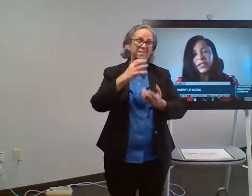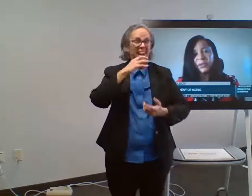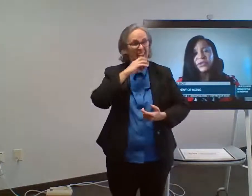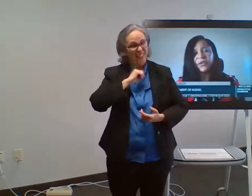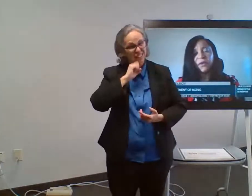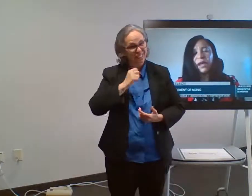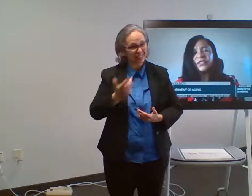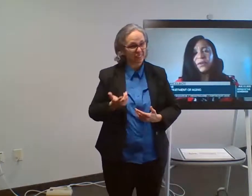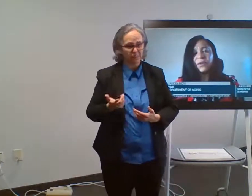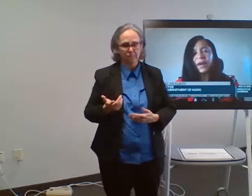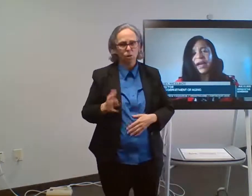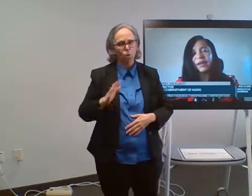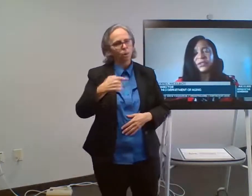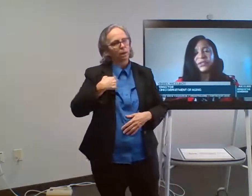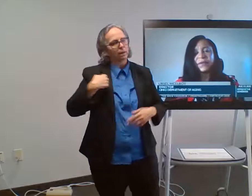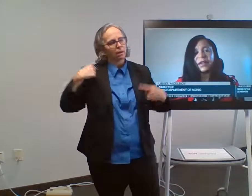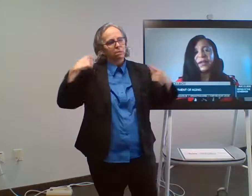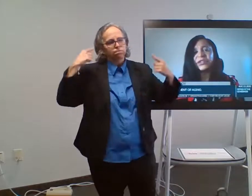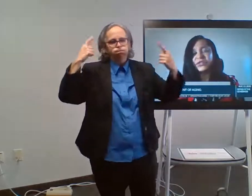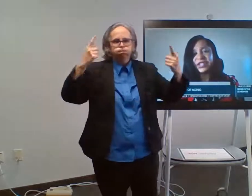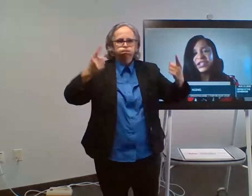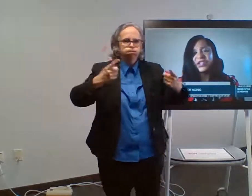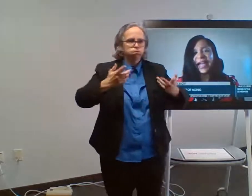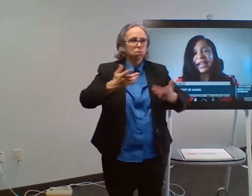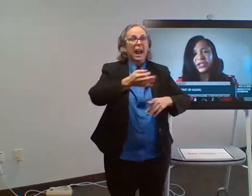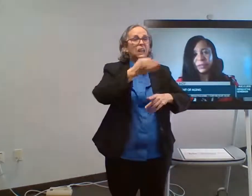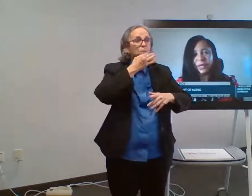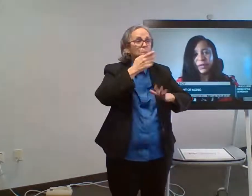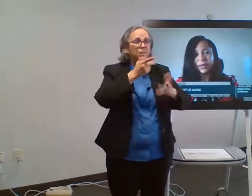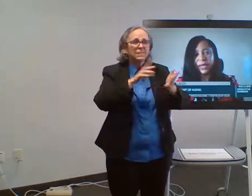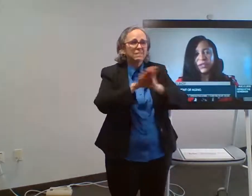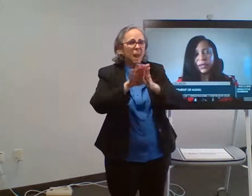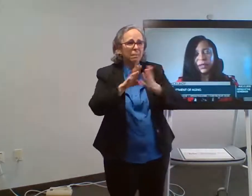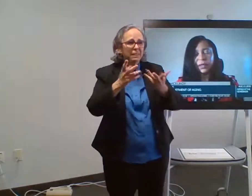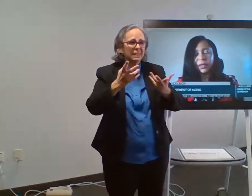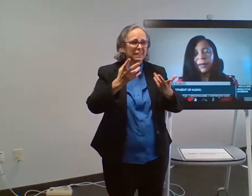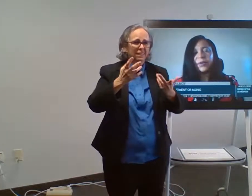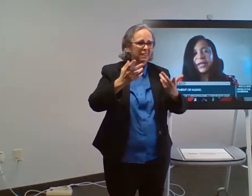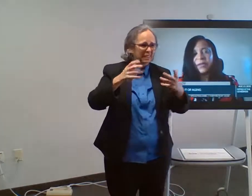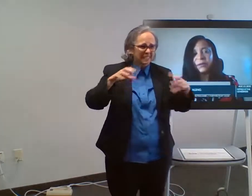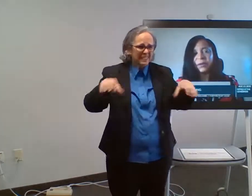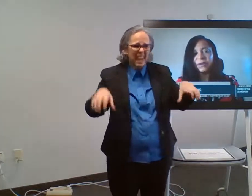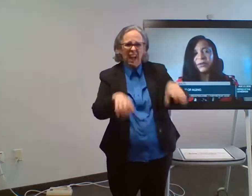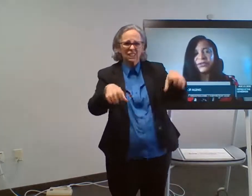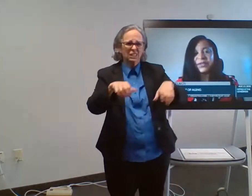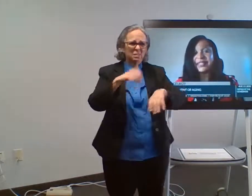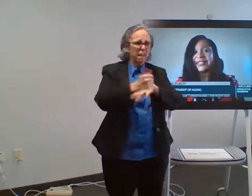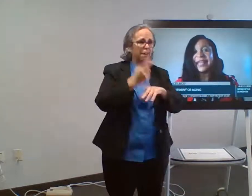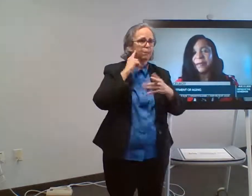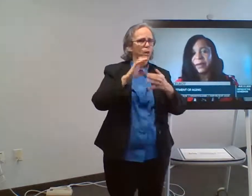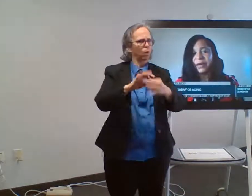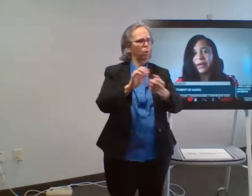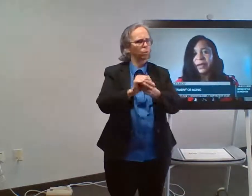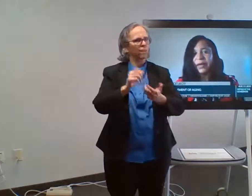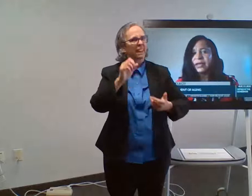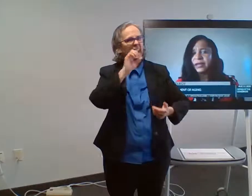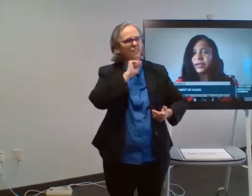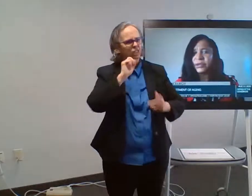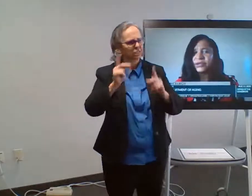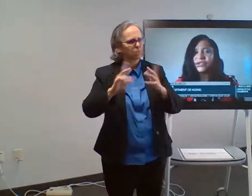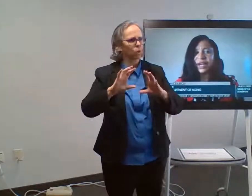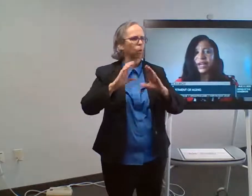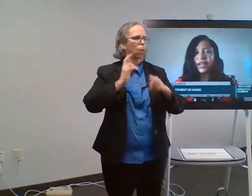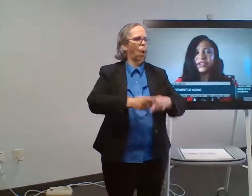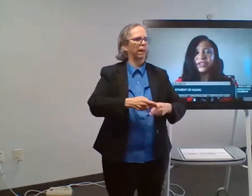working with experts across Ohio to develop a strategic action plan on aging, a plan that we refer to as the SAPA. And